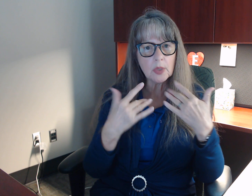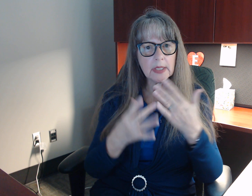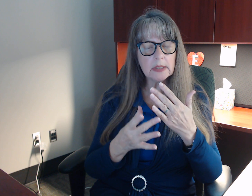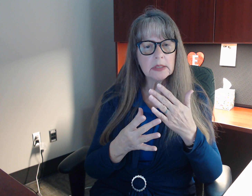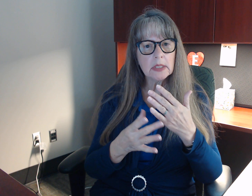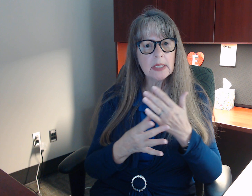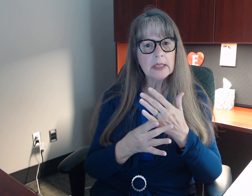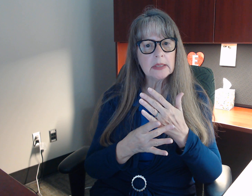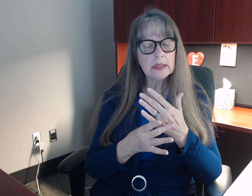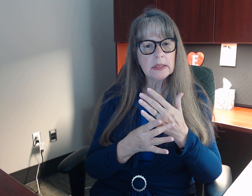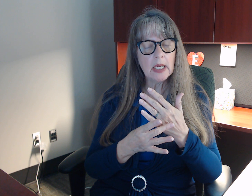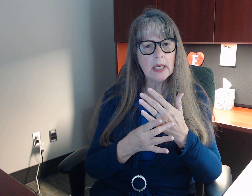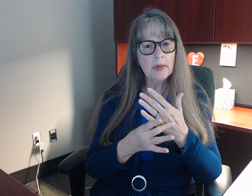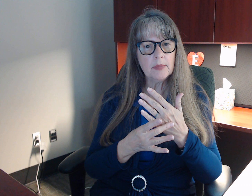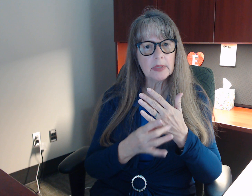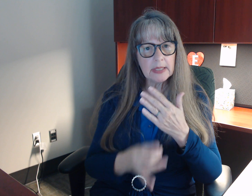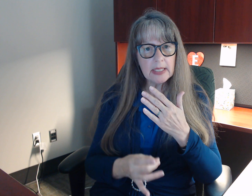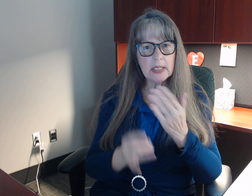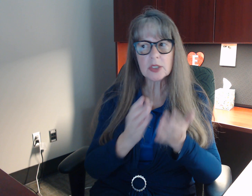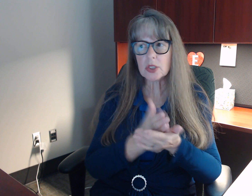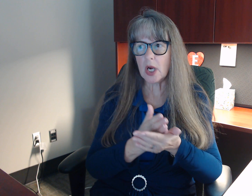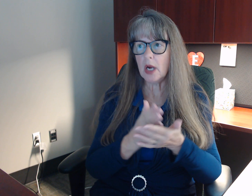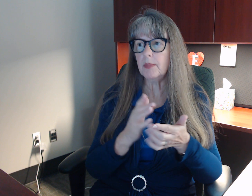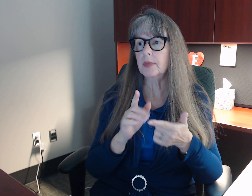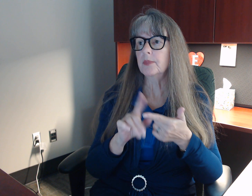coolant leak stop,